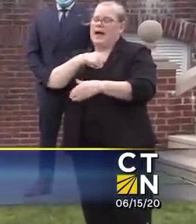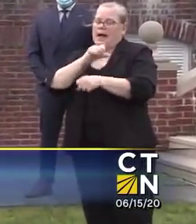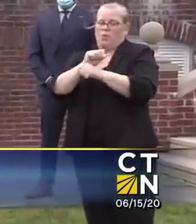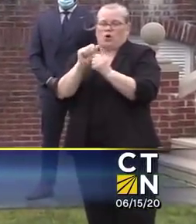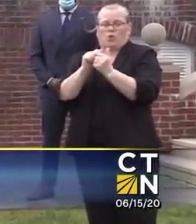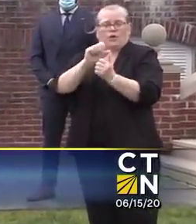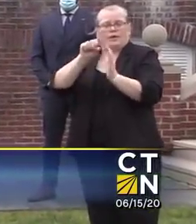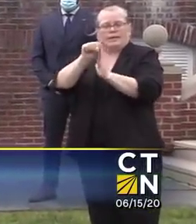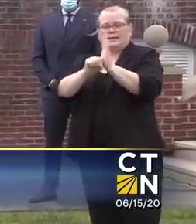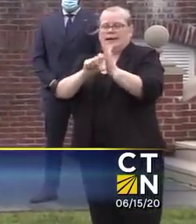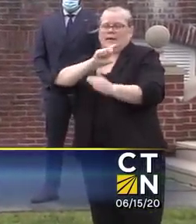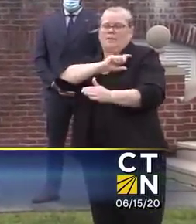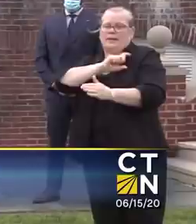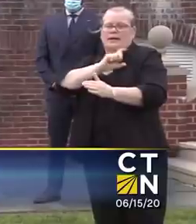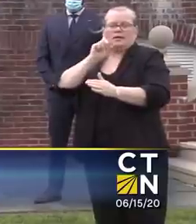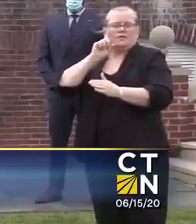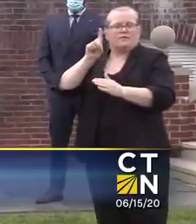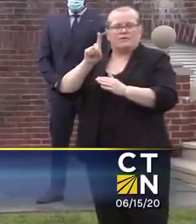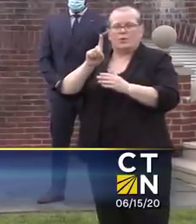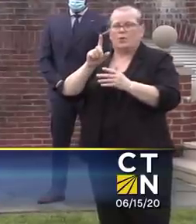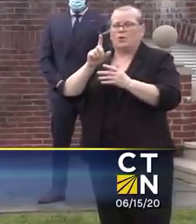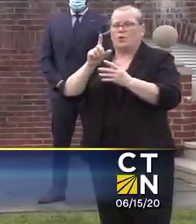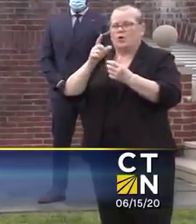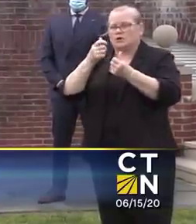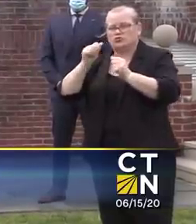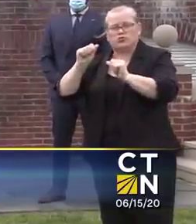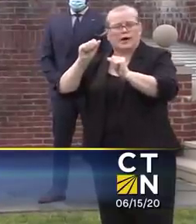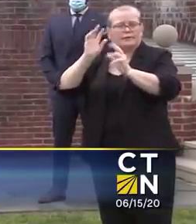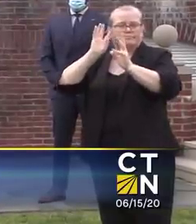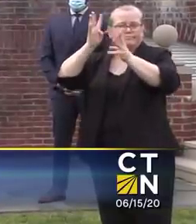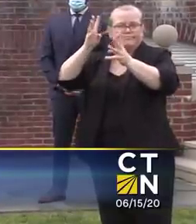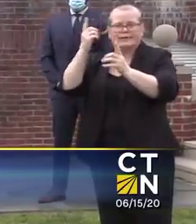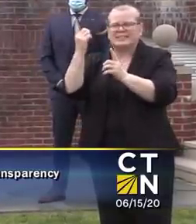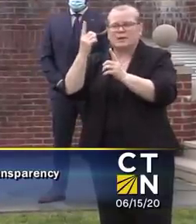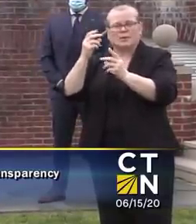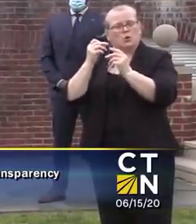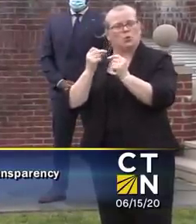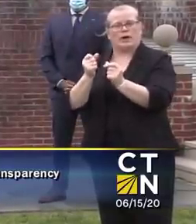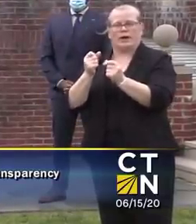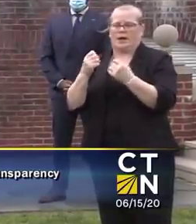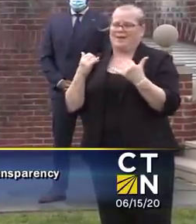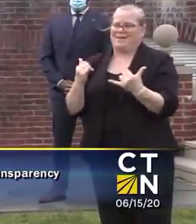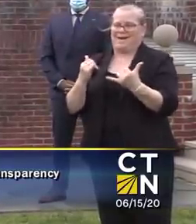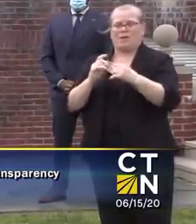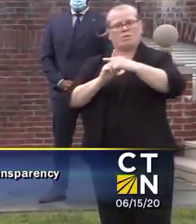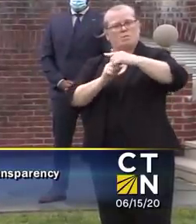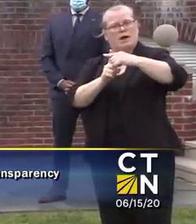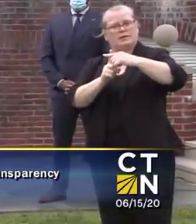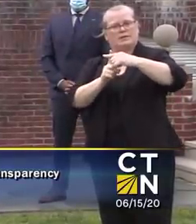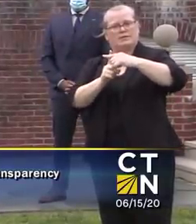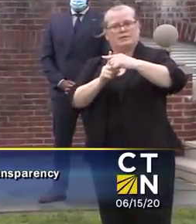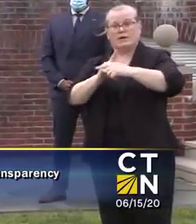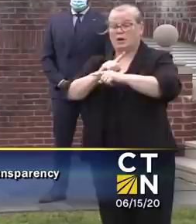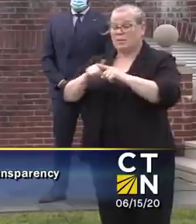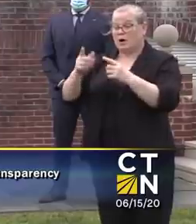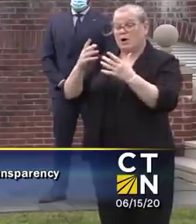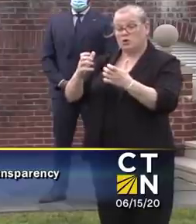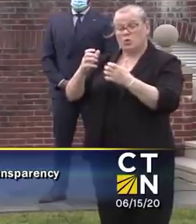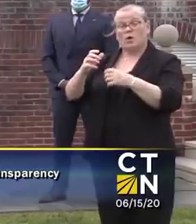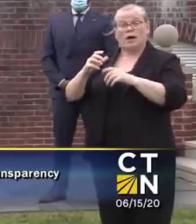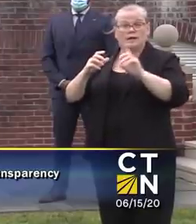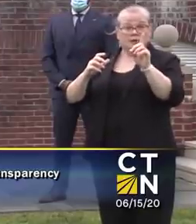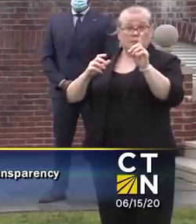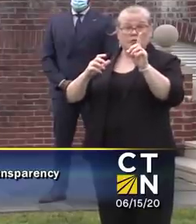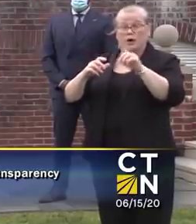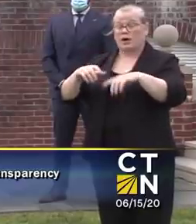on trying to come up with something affirmative, fast, and now. But look, I know there's a lot of debate. Do you want this to be bipartisan or not? You bet I